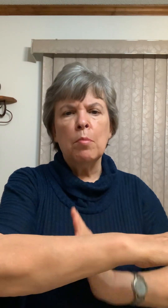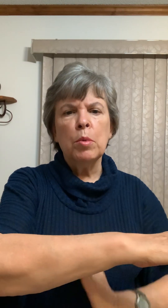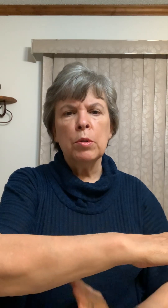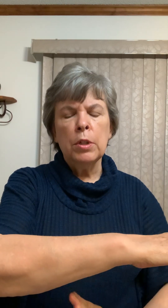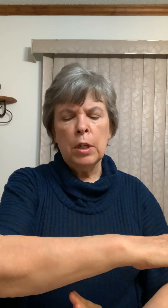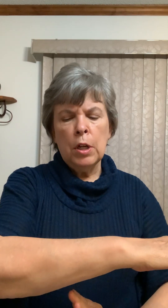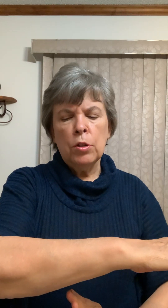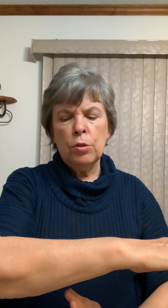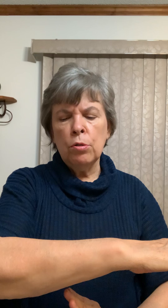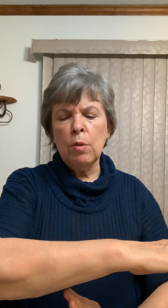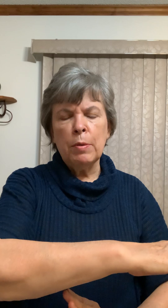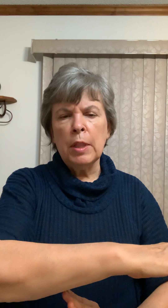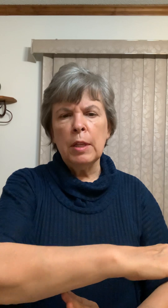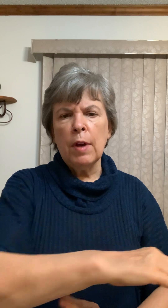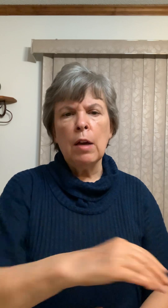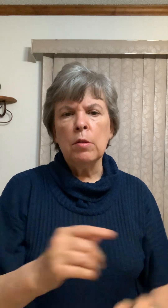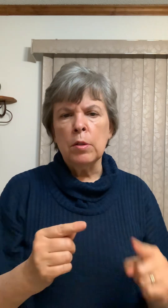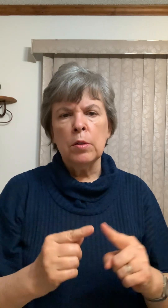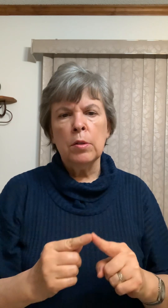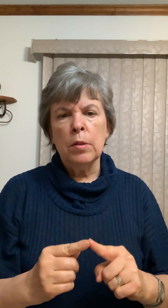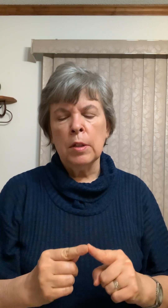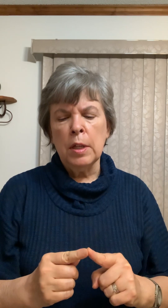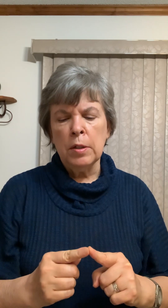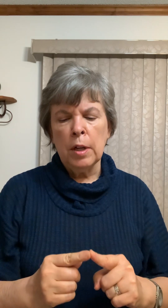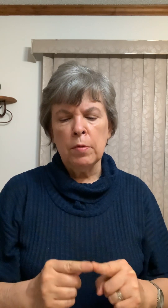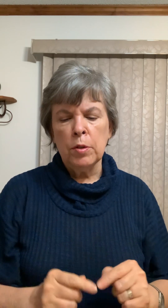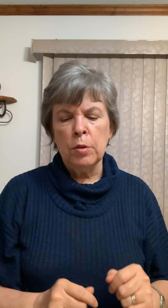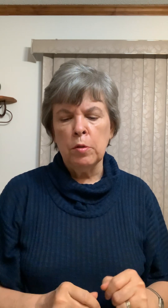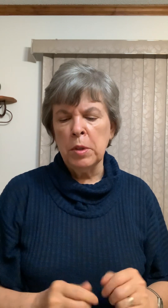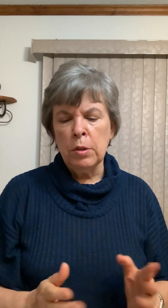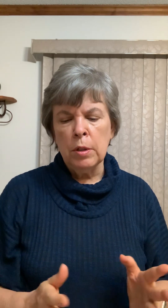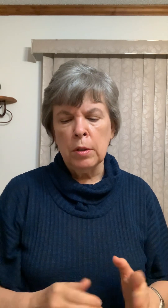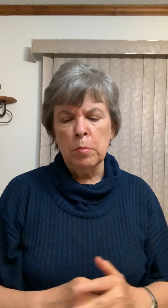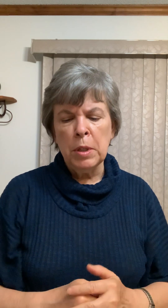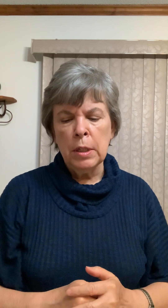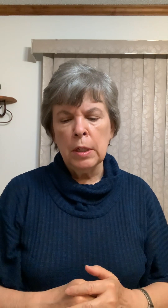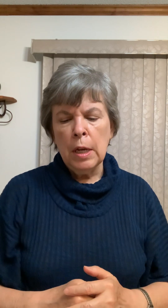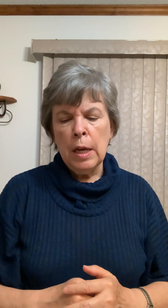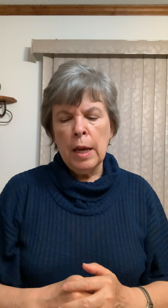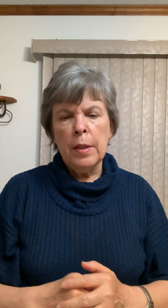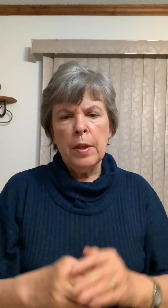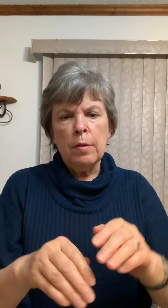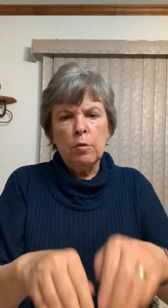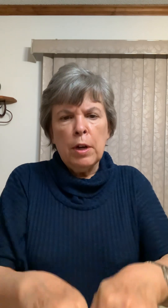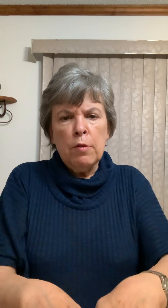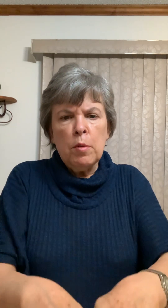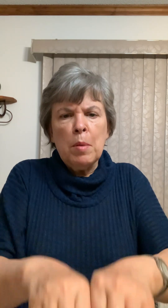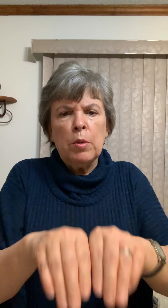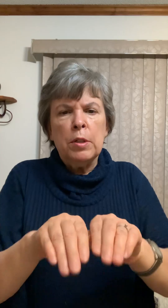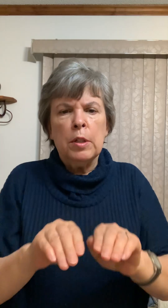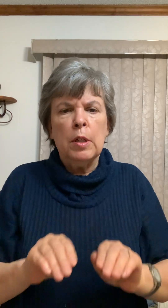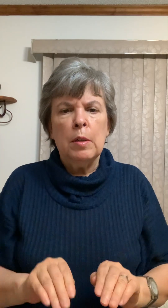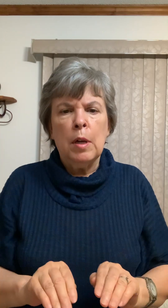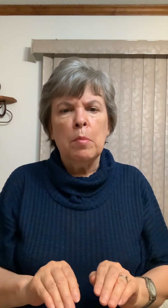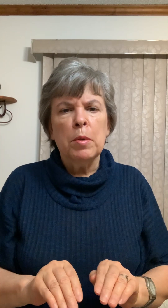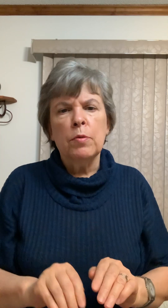humbled. 2 I would leave out. This is again the sign for 2, but you can omit it. And then grave, remember, is the hump of